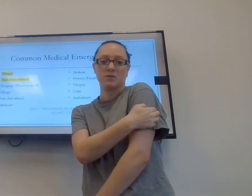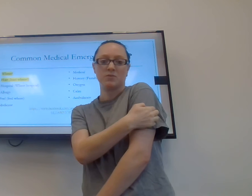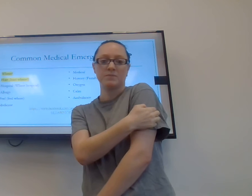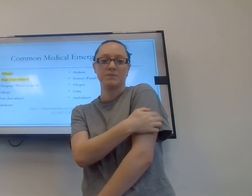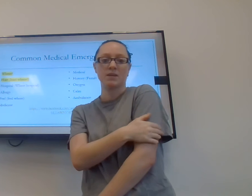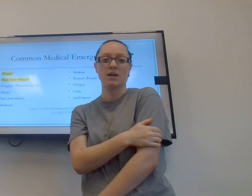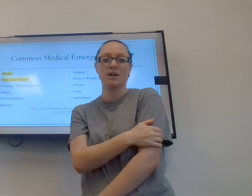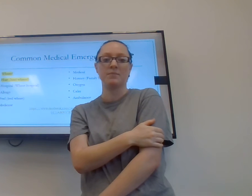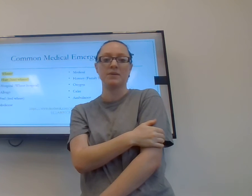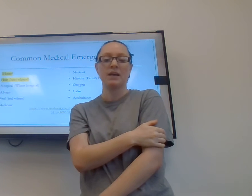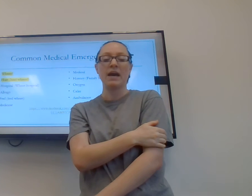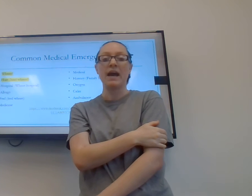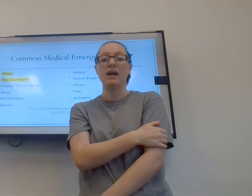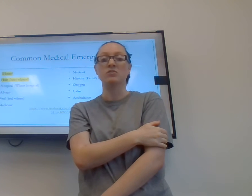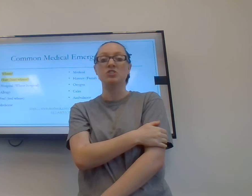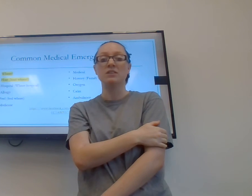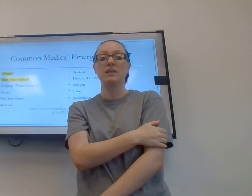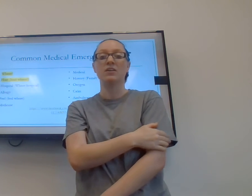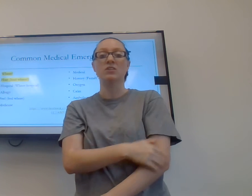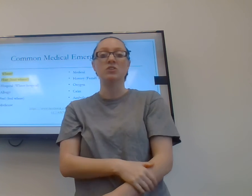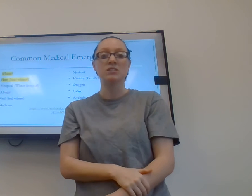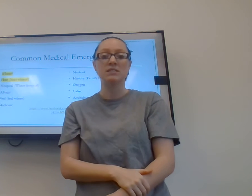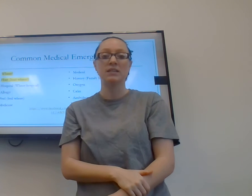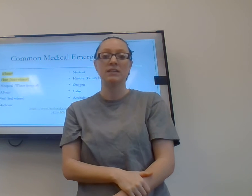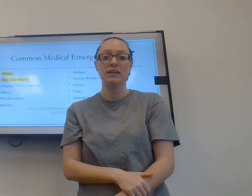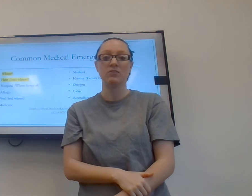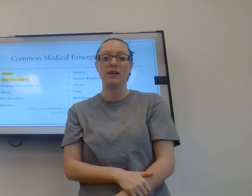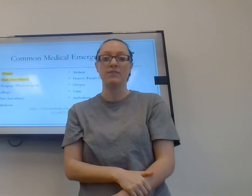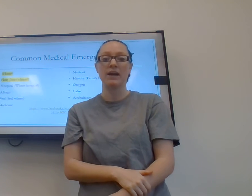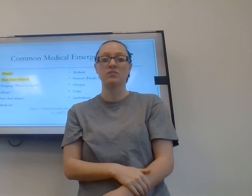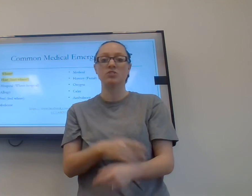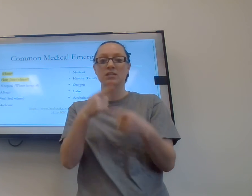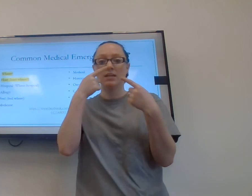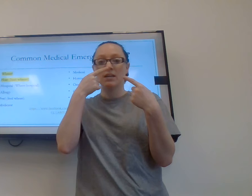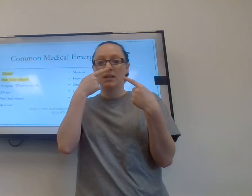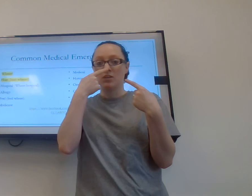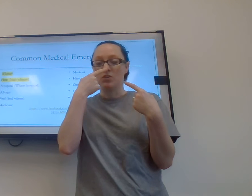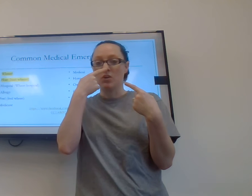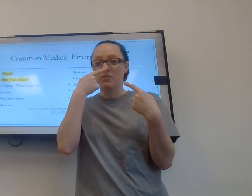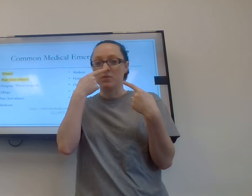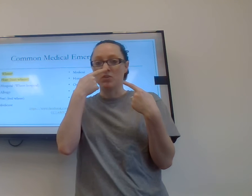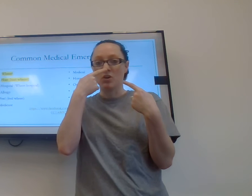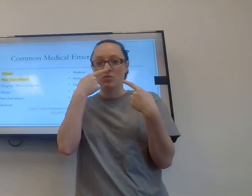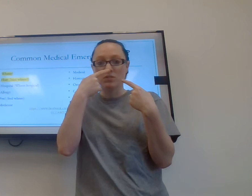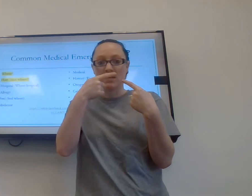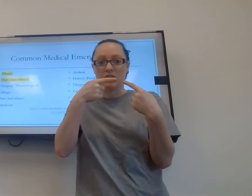hospital. Allergy, if they're allergic to anything or they have an allergy, you go from your nose and you